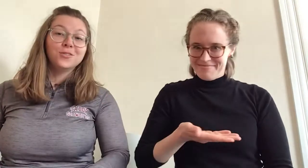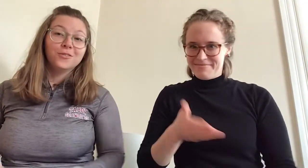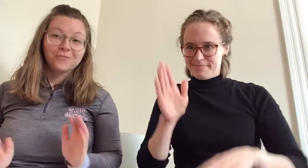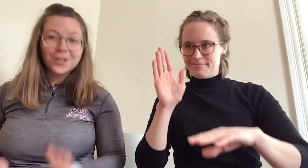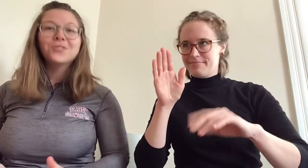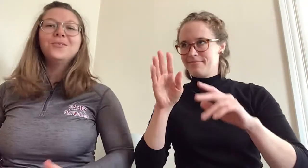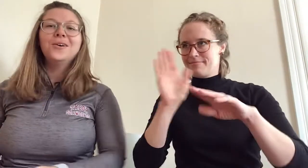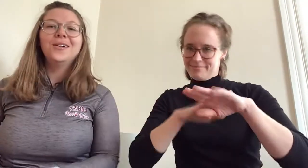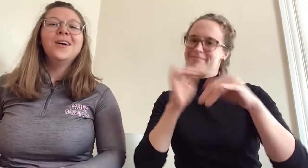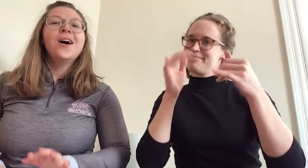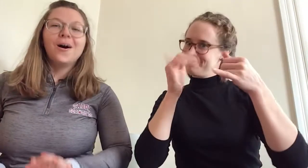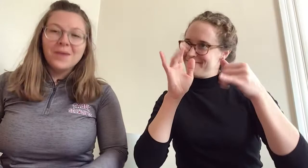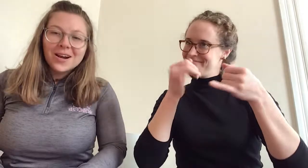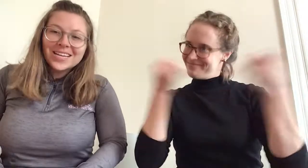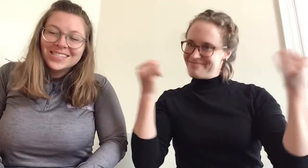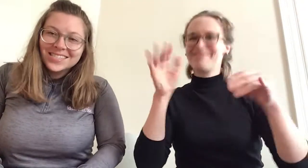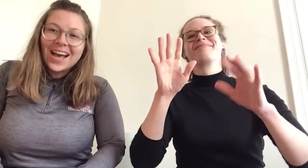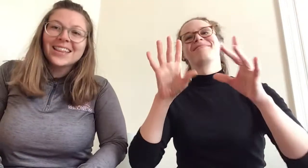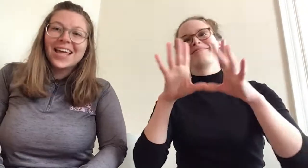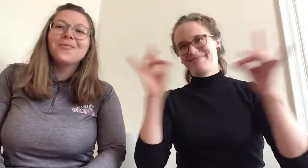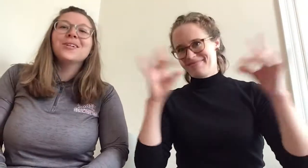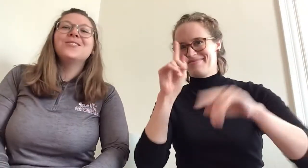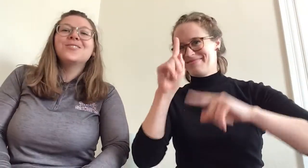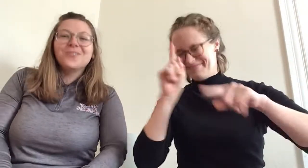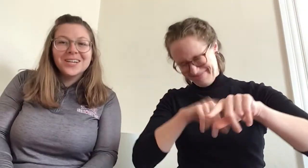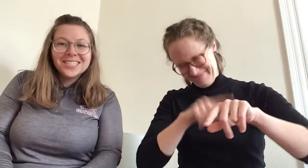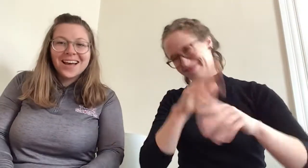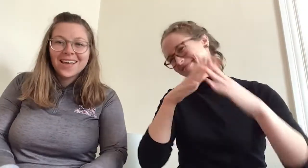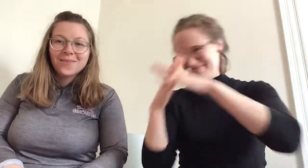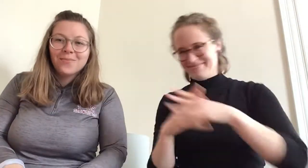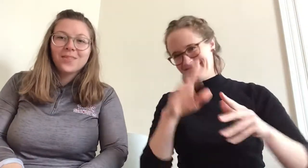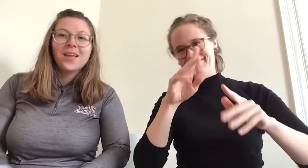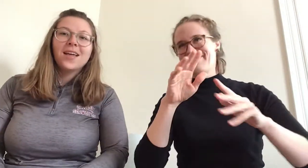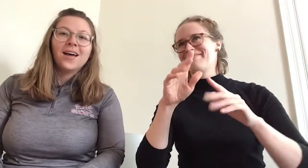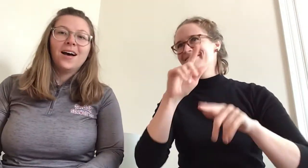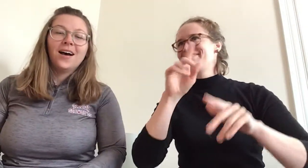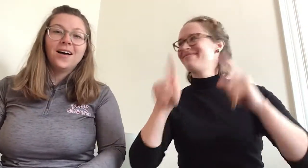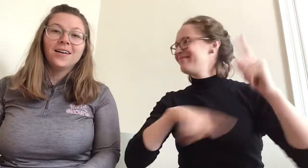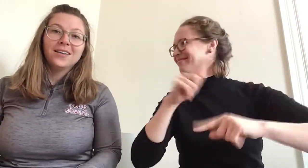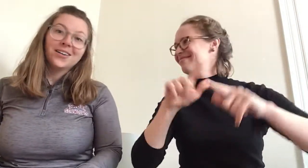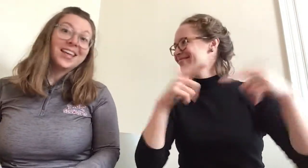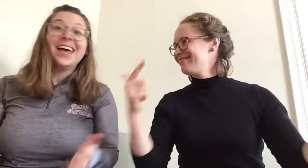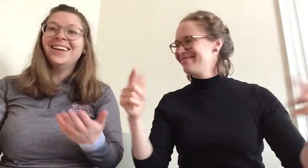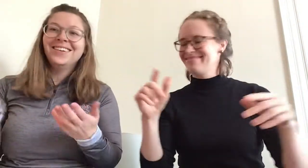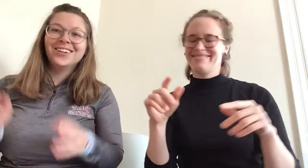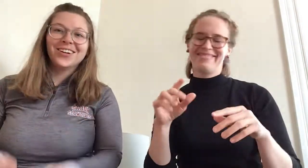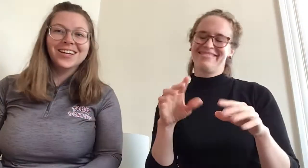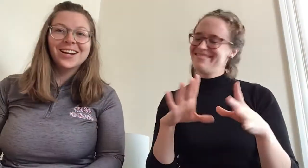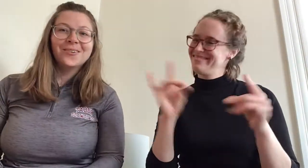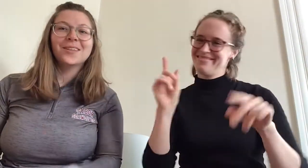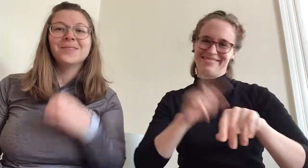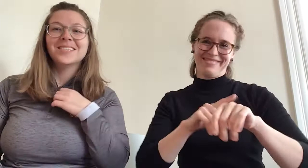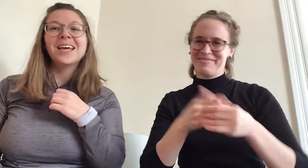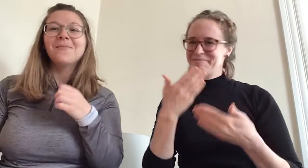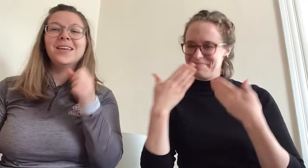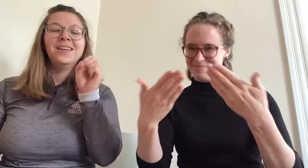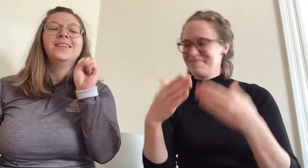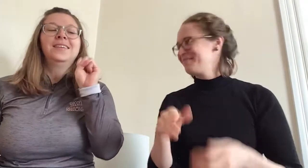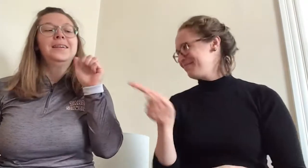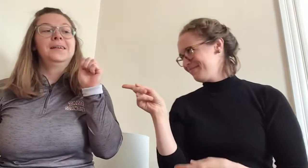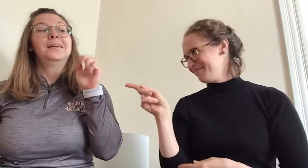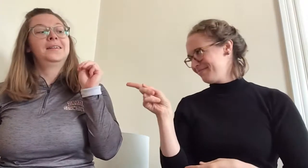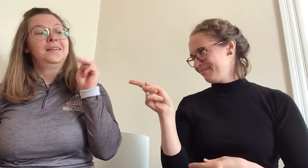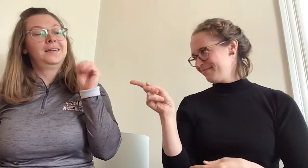welcome to virtual American Sign Language Storytime. Again, you're here with Miss